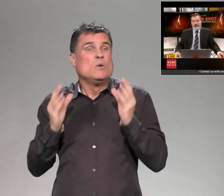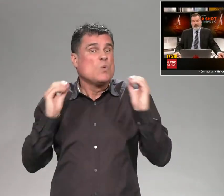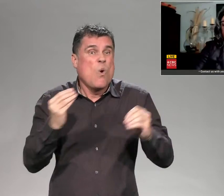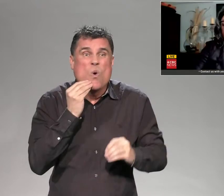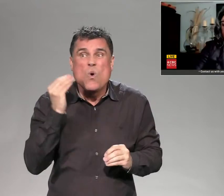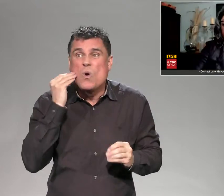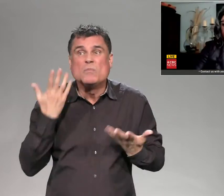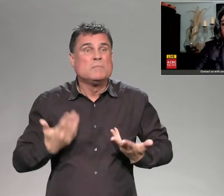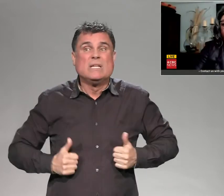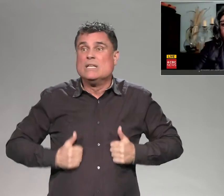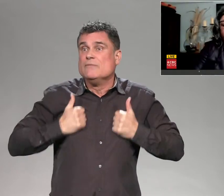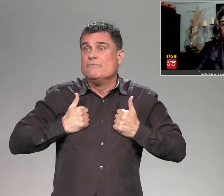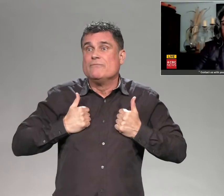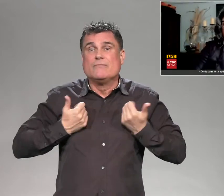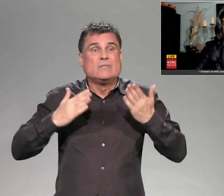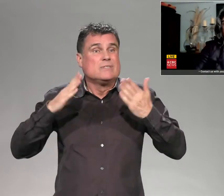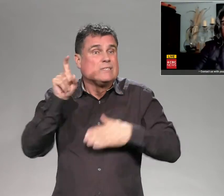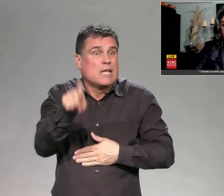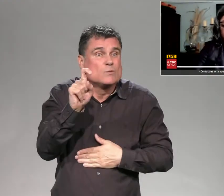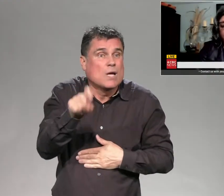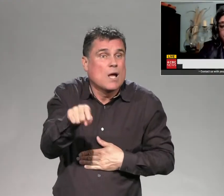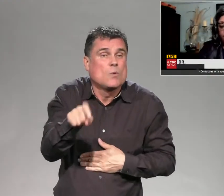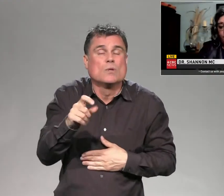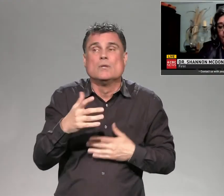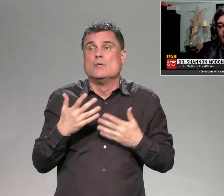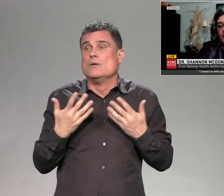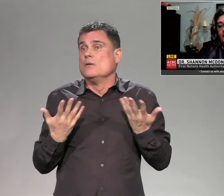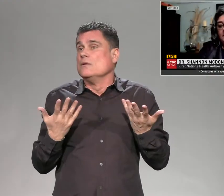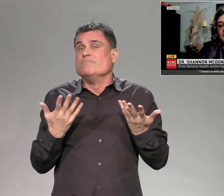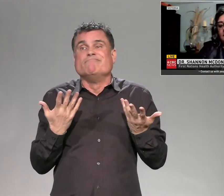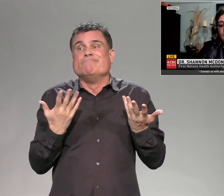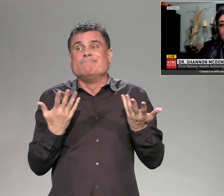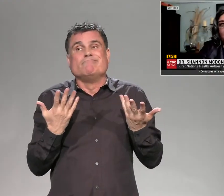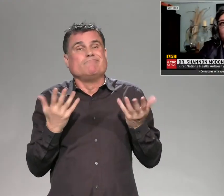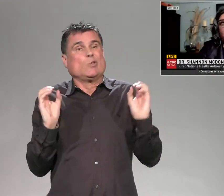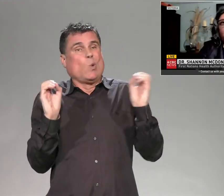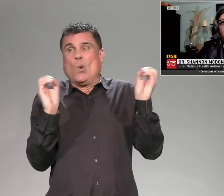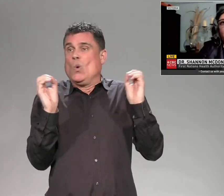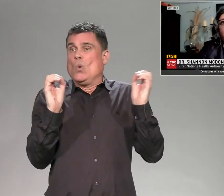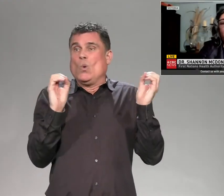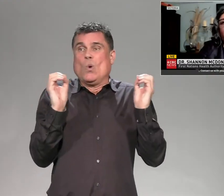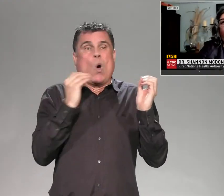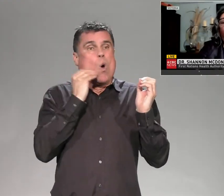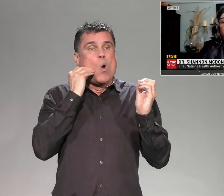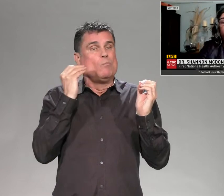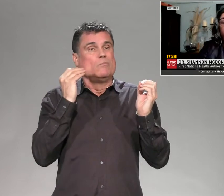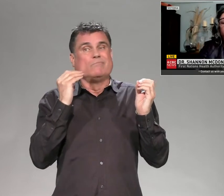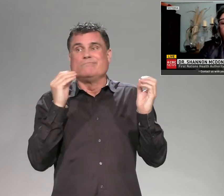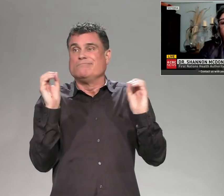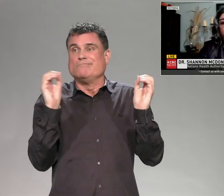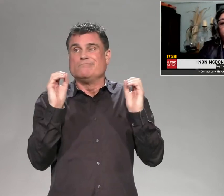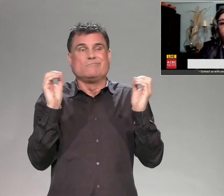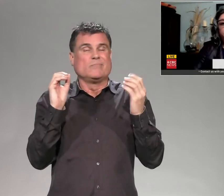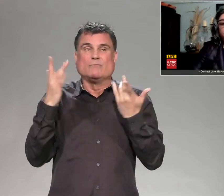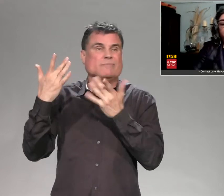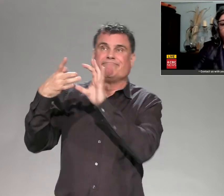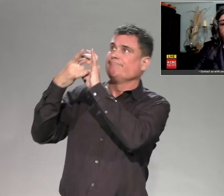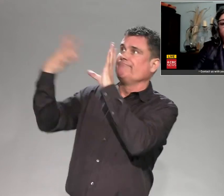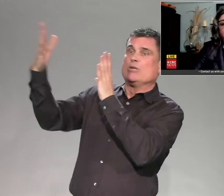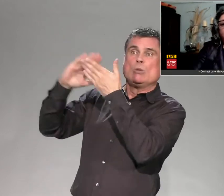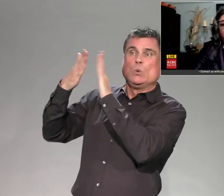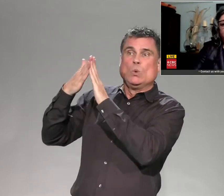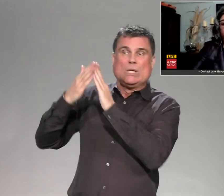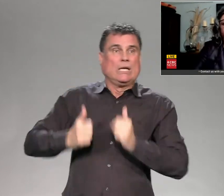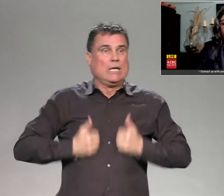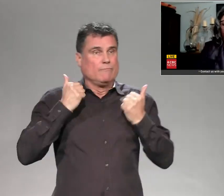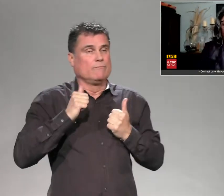is absolutely a challenging question, and thanks, Kristen, for bringing it. The all-of-community approach that we